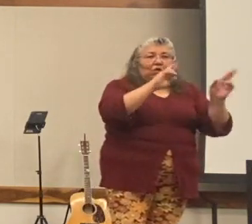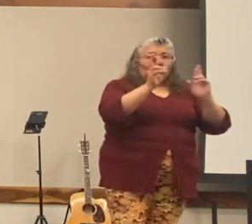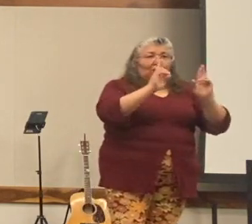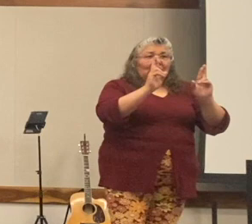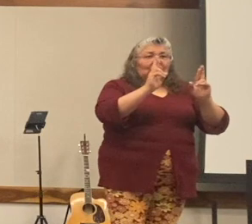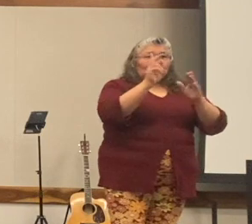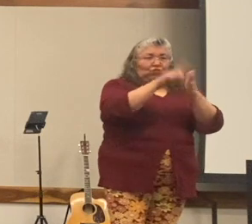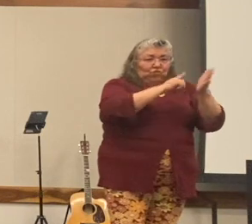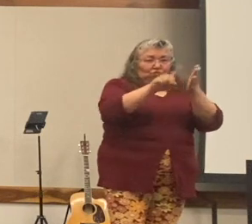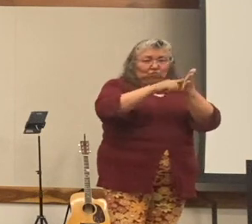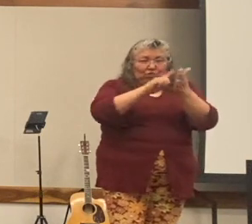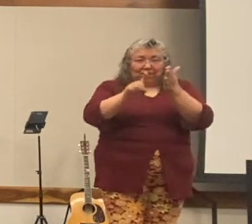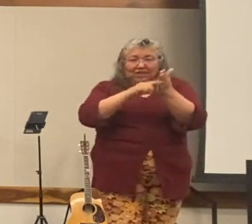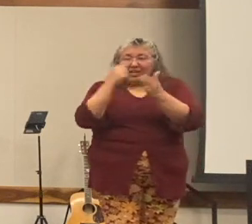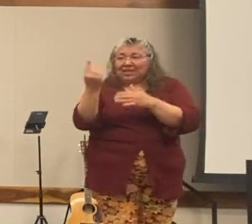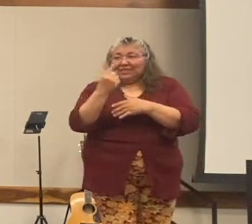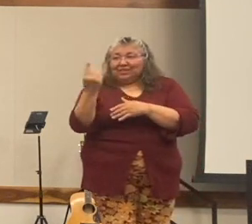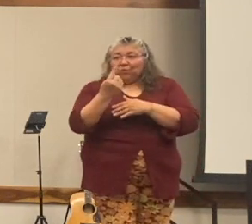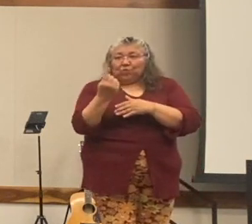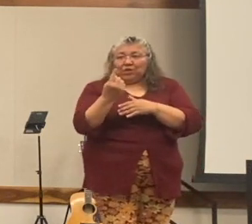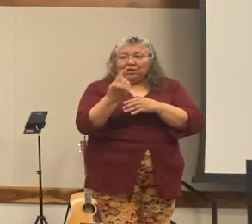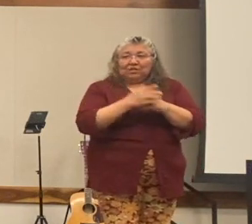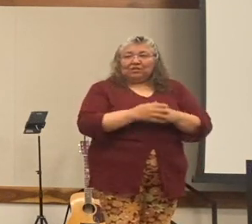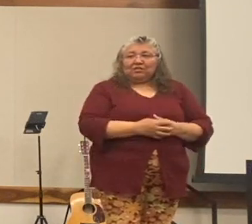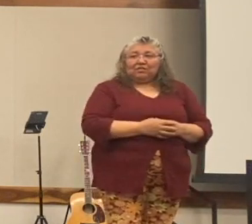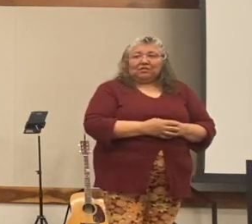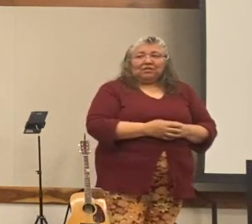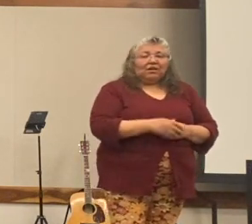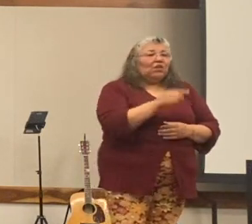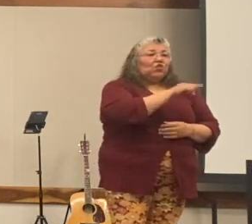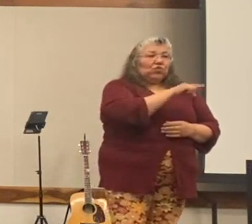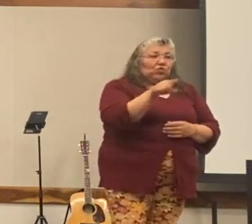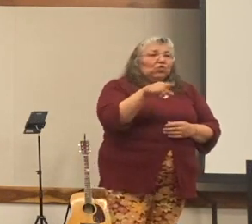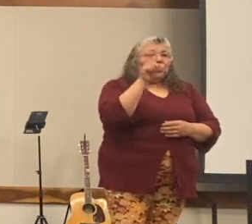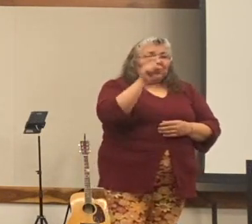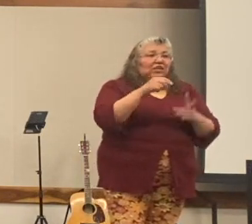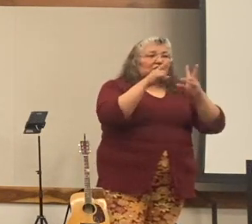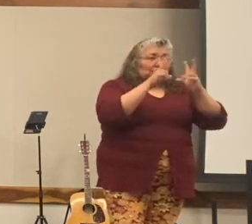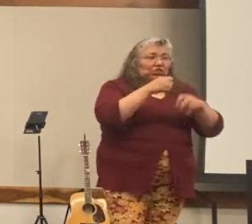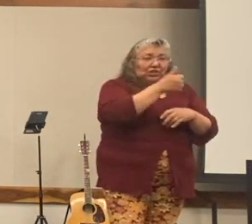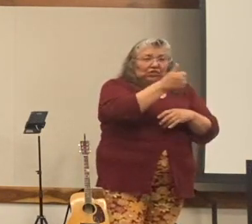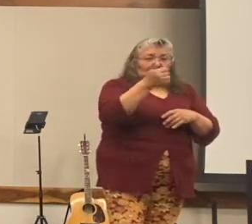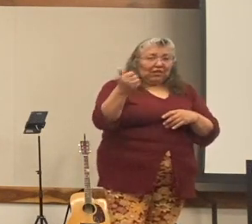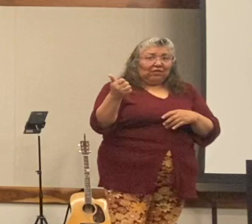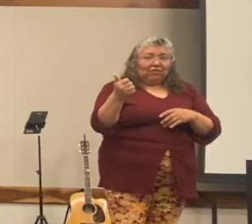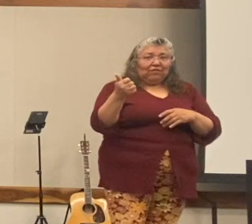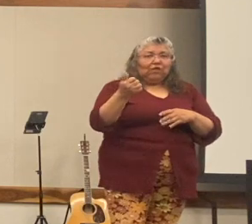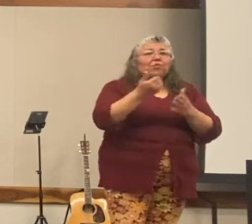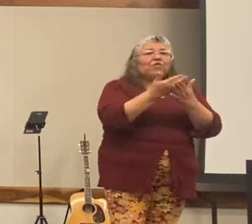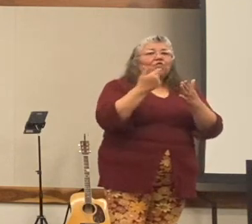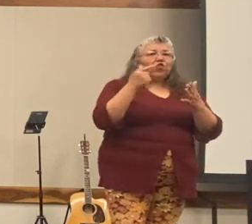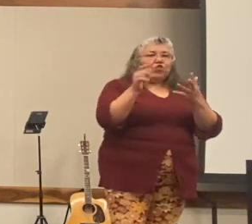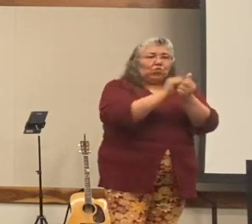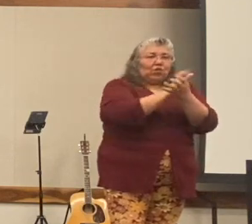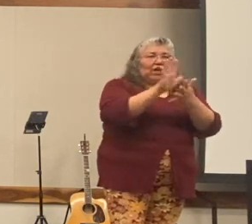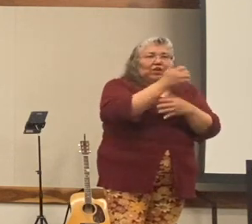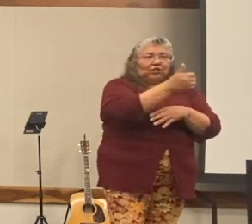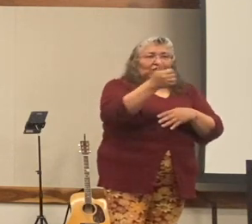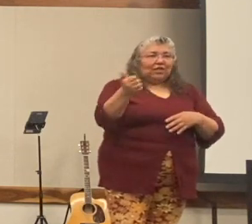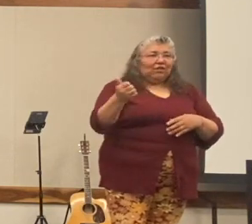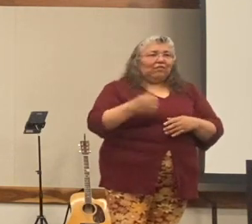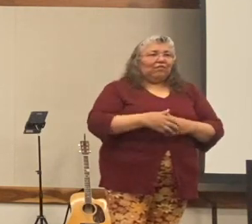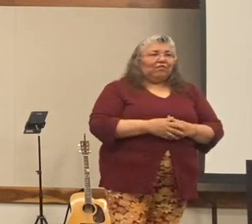to criticize somebody, you better check yourself before you wreck yourself.